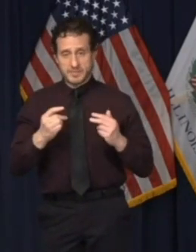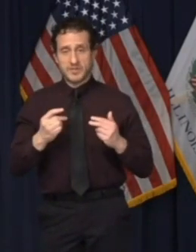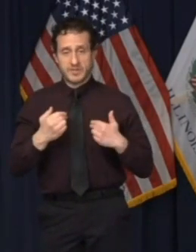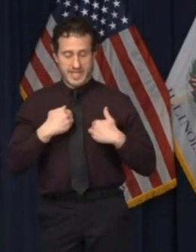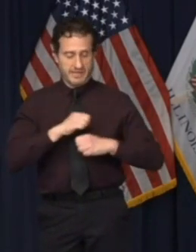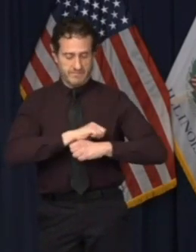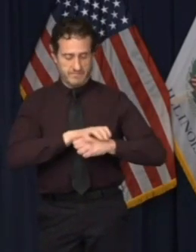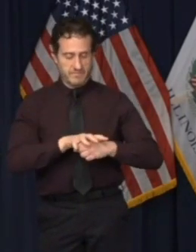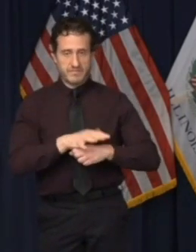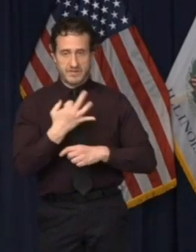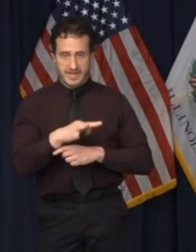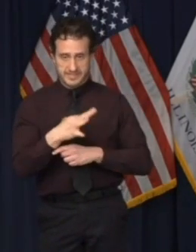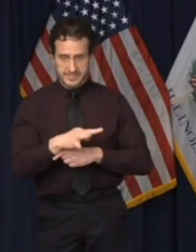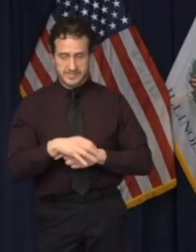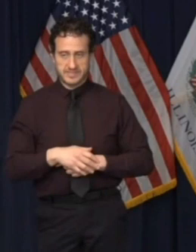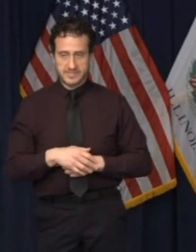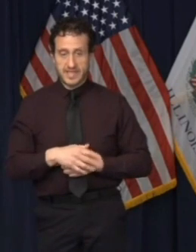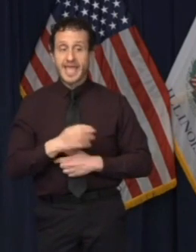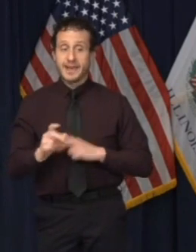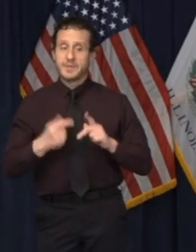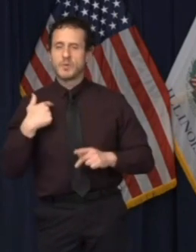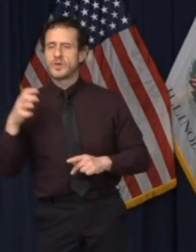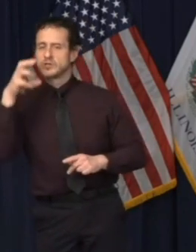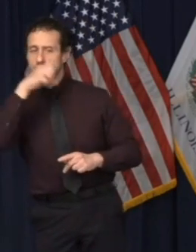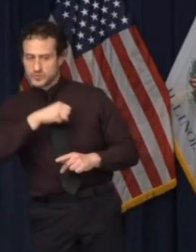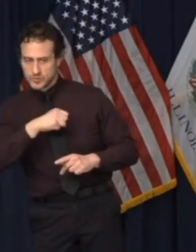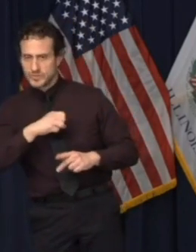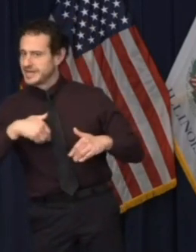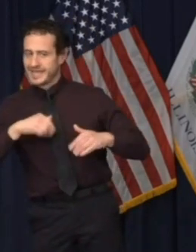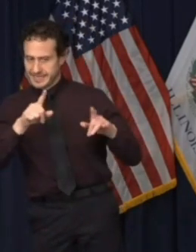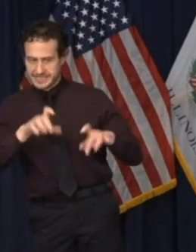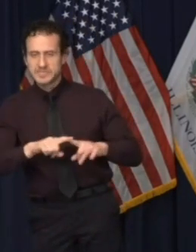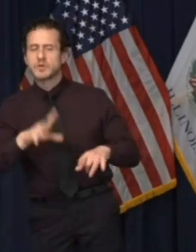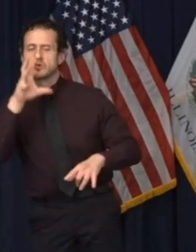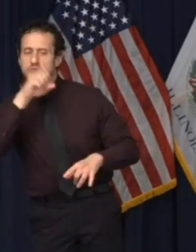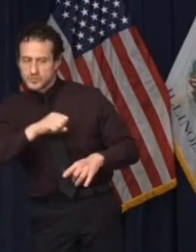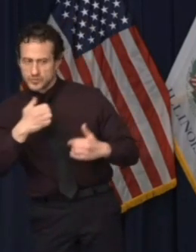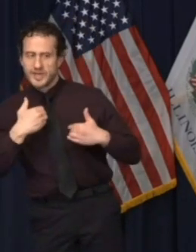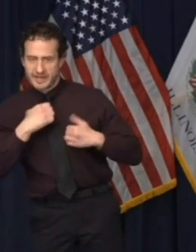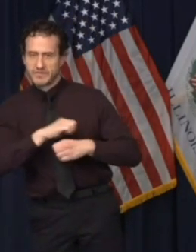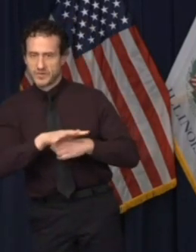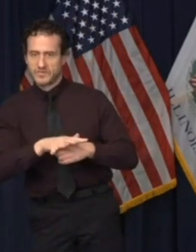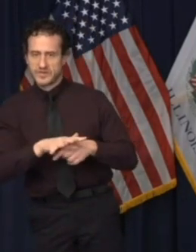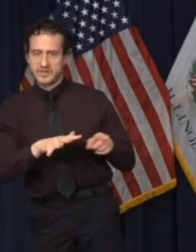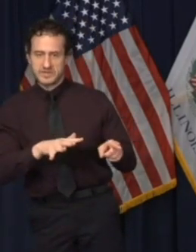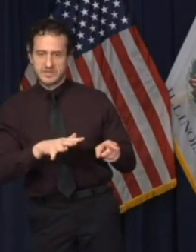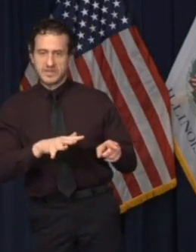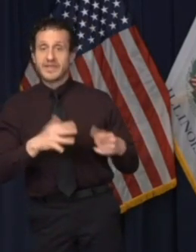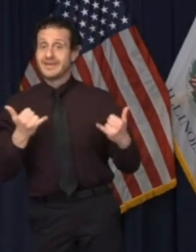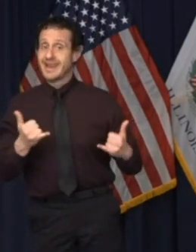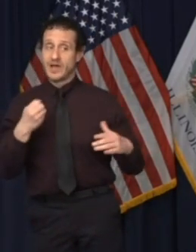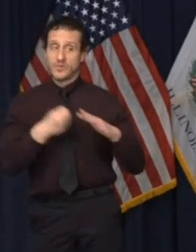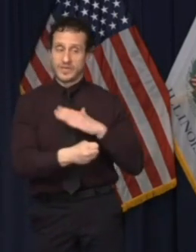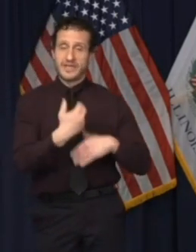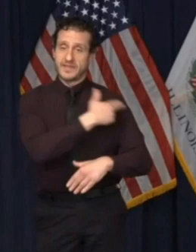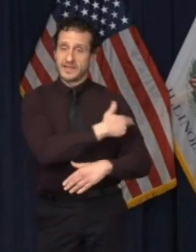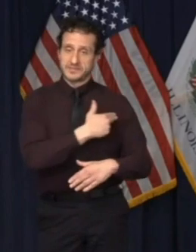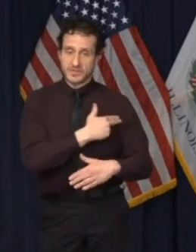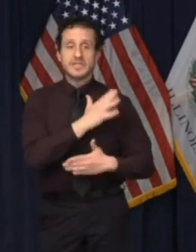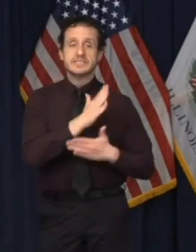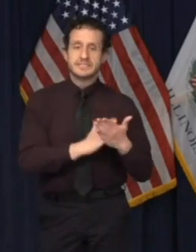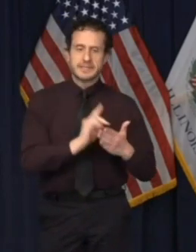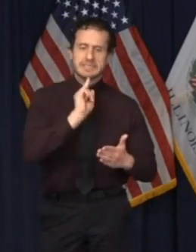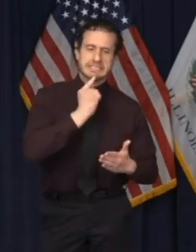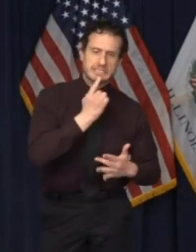patients and assumed COVID patients in the hospital in any condition, whether mild or